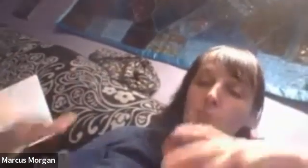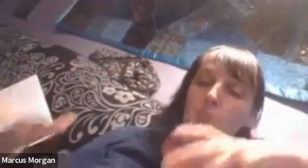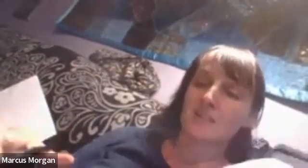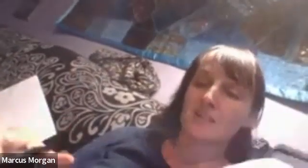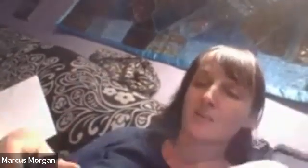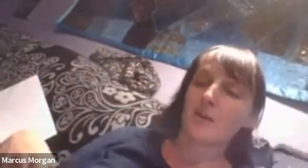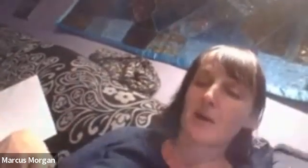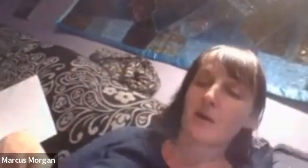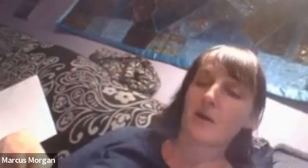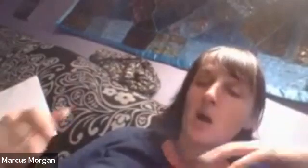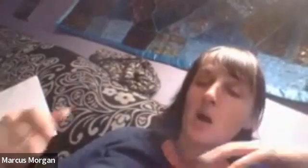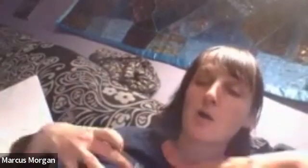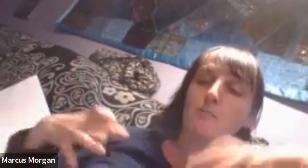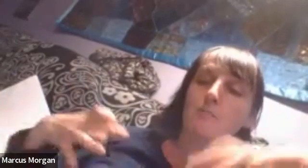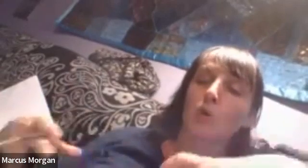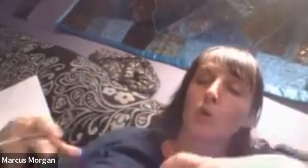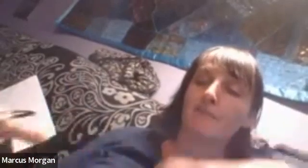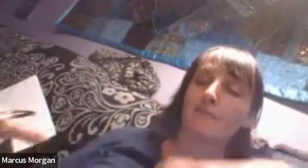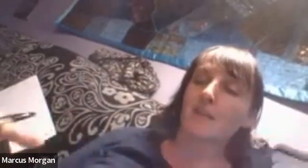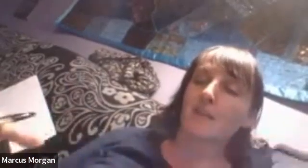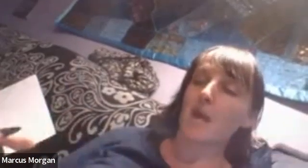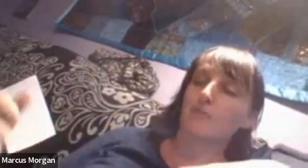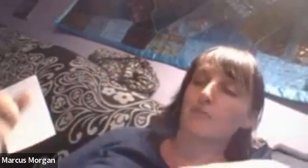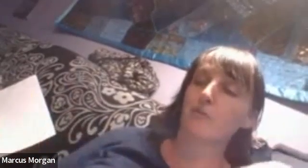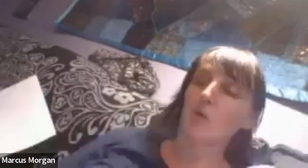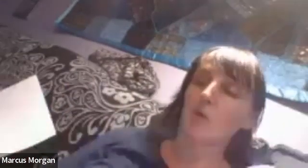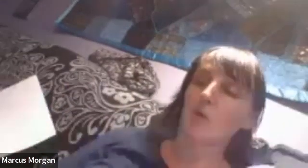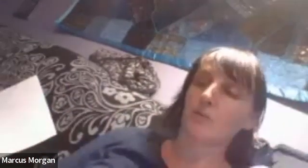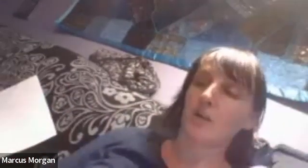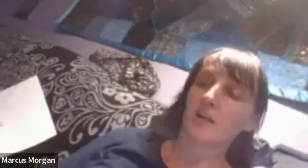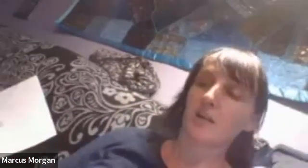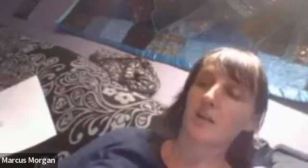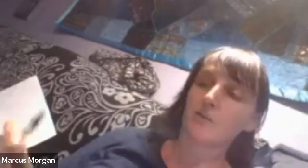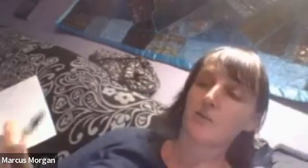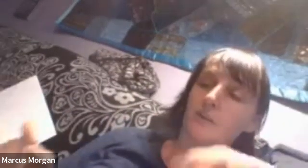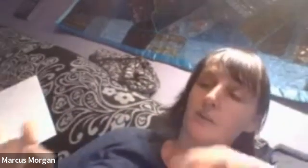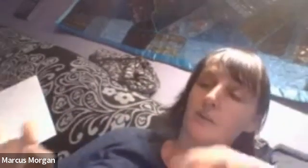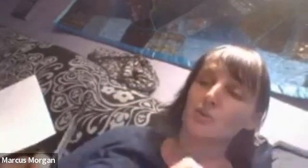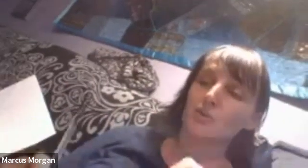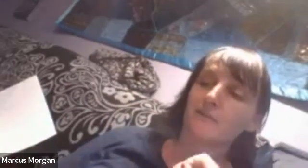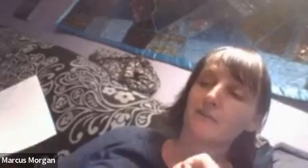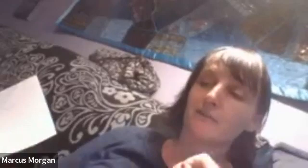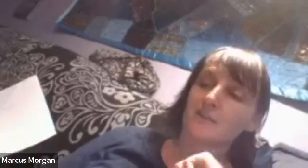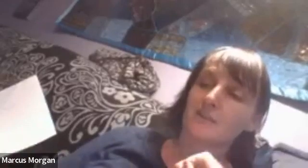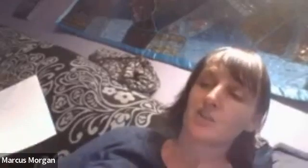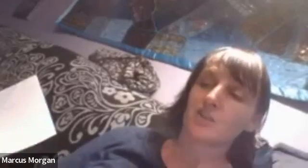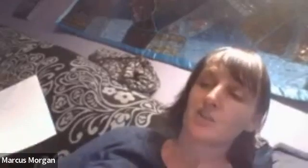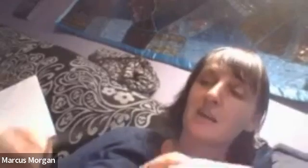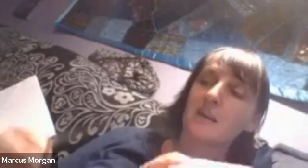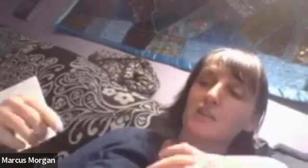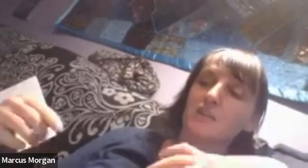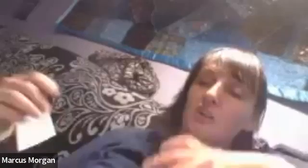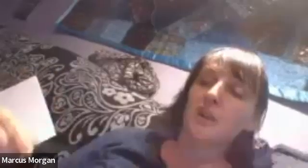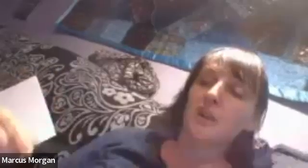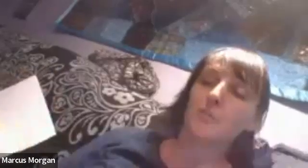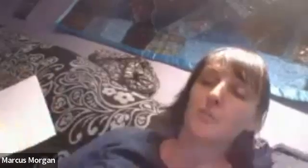the groups, but smaller, so you can socially distance and everybody still gets out and about. I'm more hearing impairment from my side